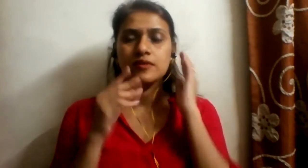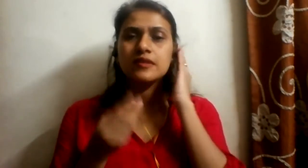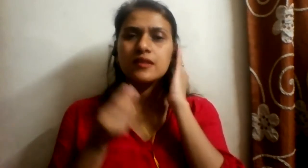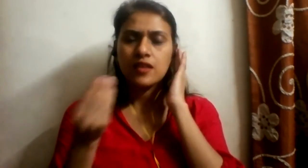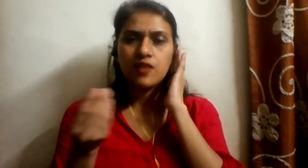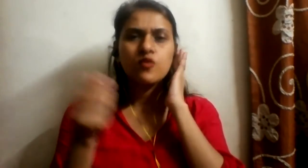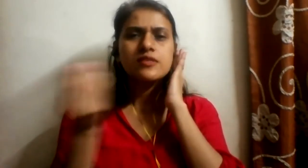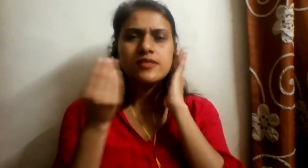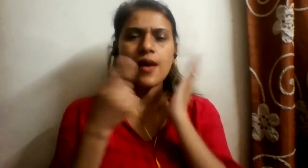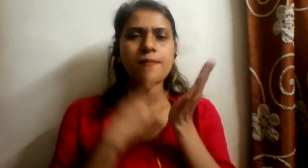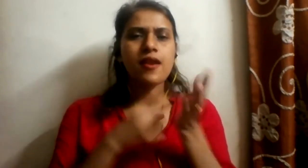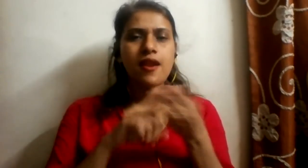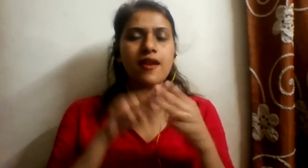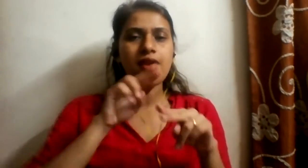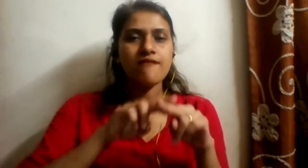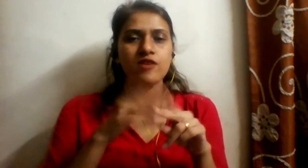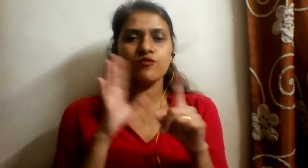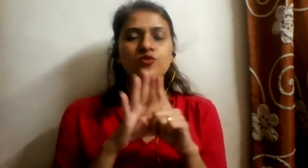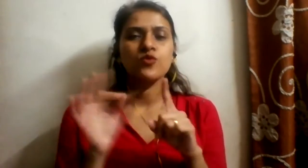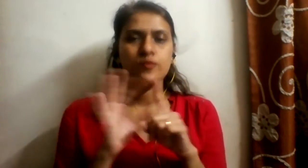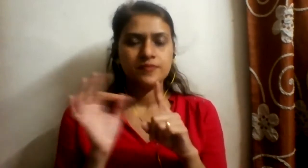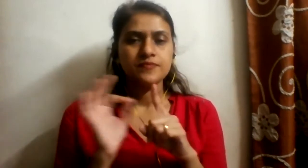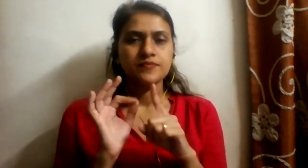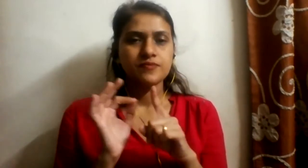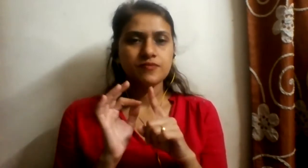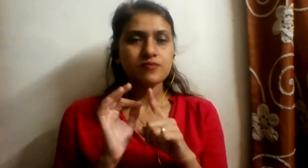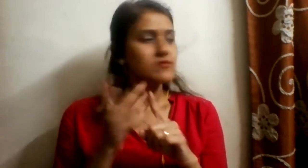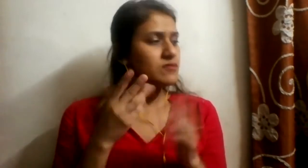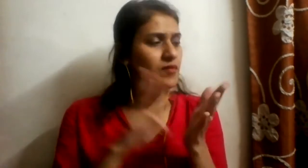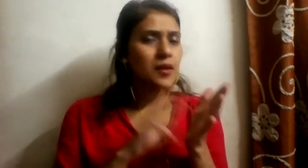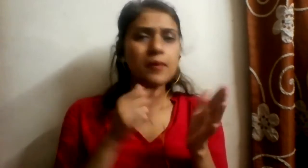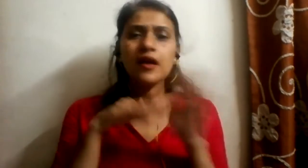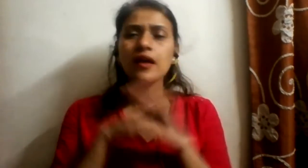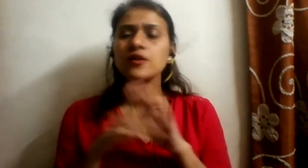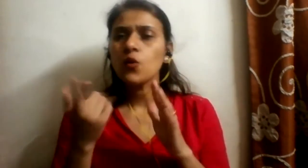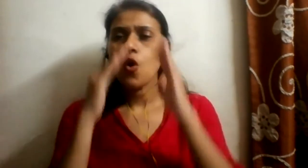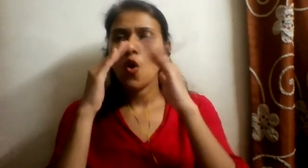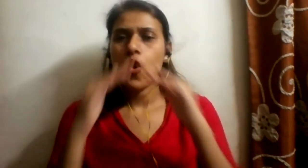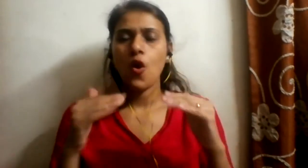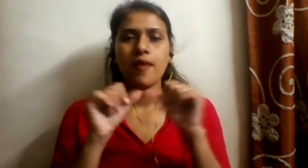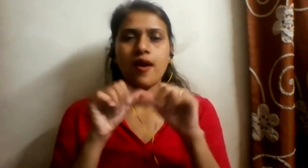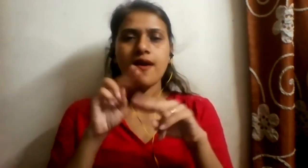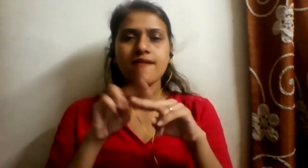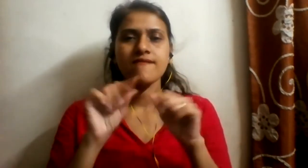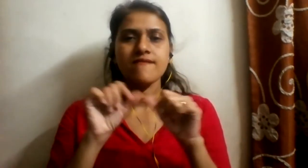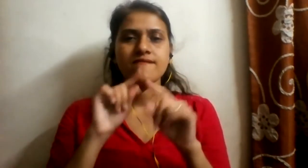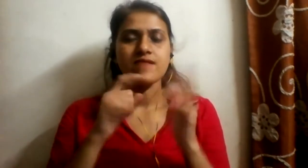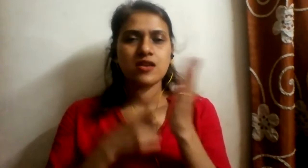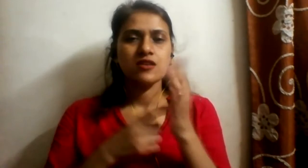reference of what we did and what Ministry of Home Affairs did was that they also prepared a detailed guidelines on how to make